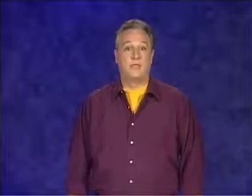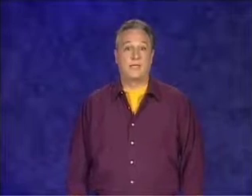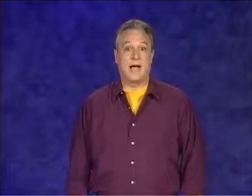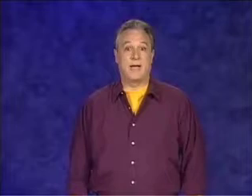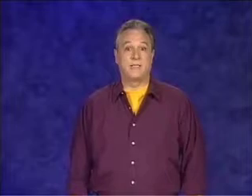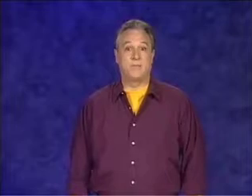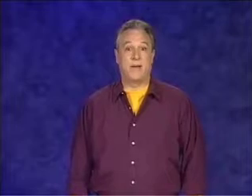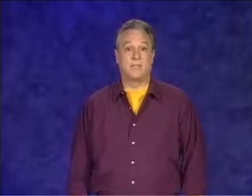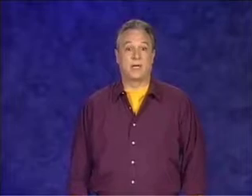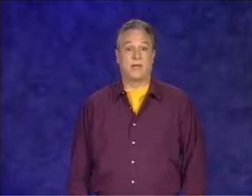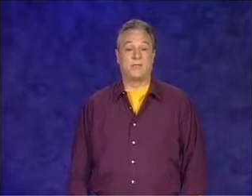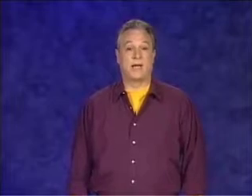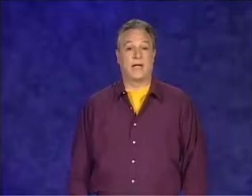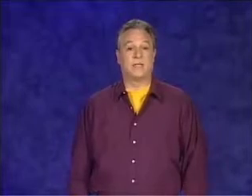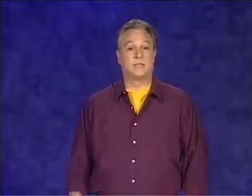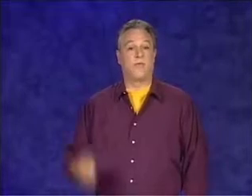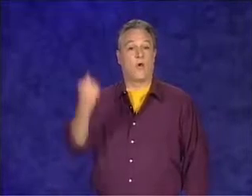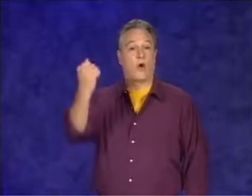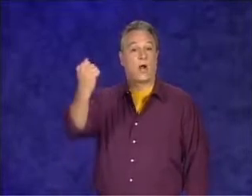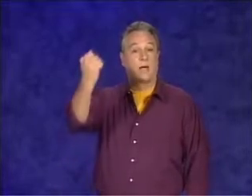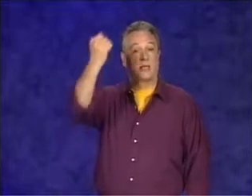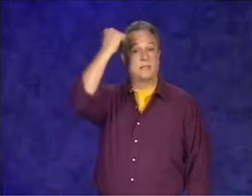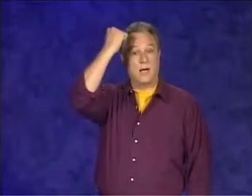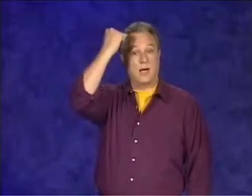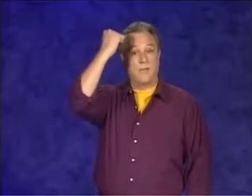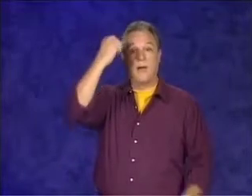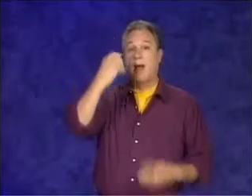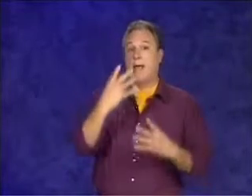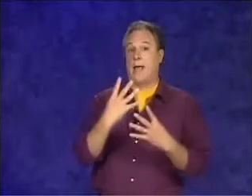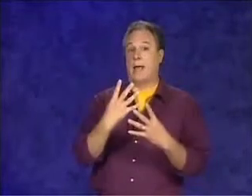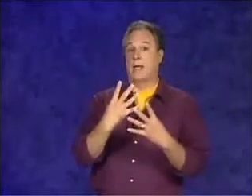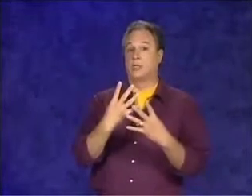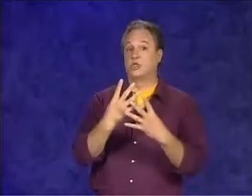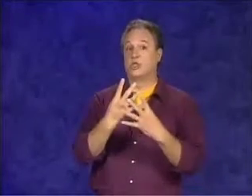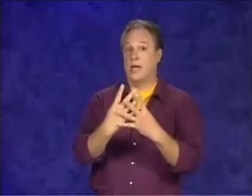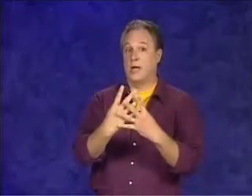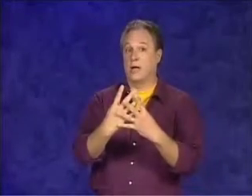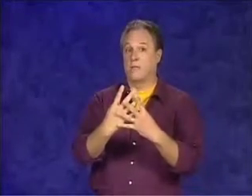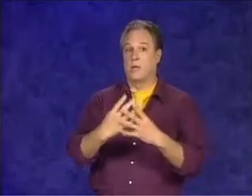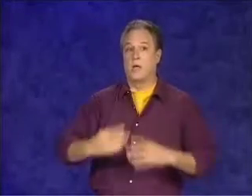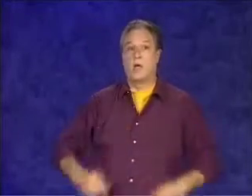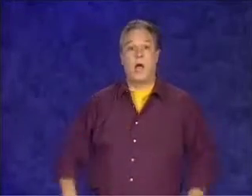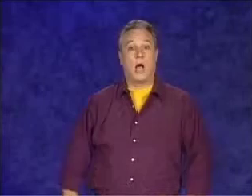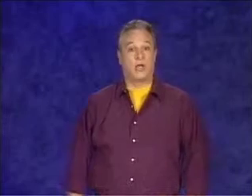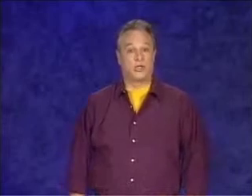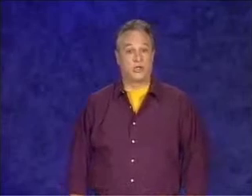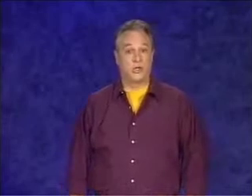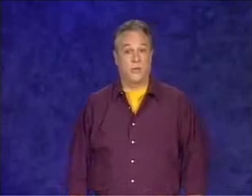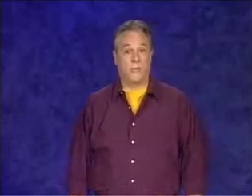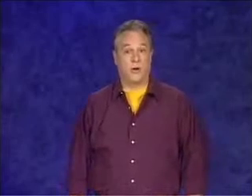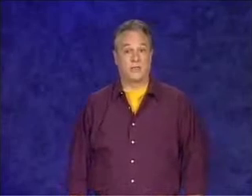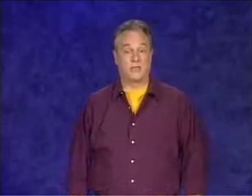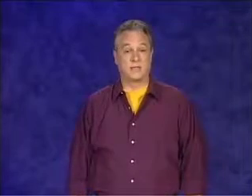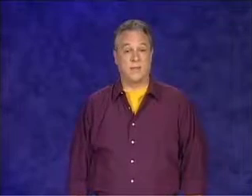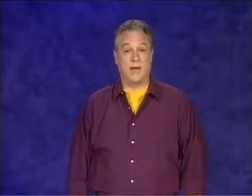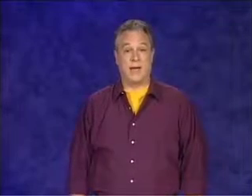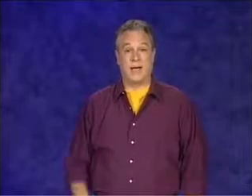This sign is based on the signs for dumb and jail. A stupid person's mind